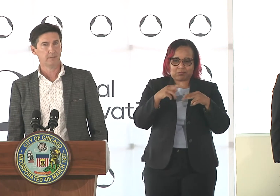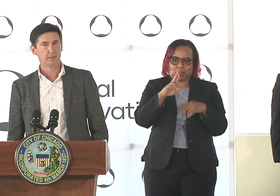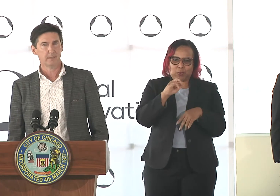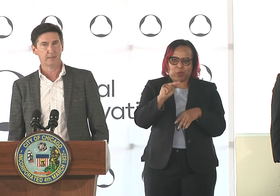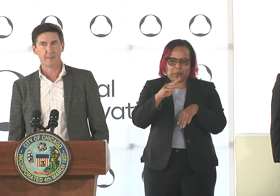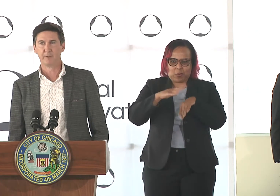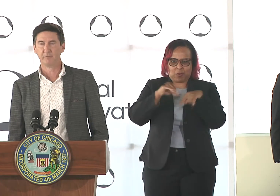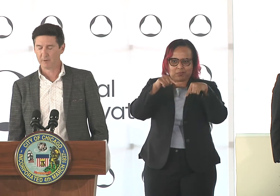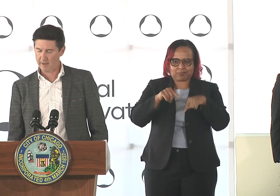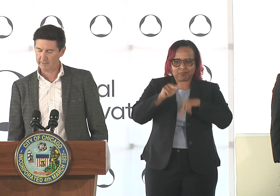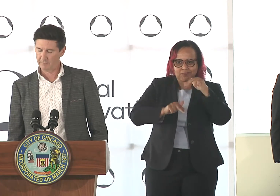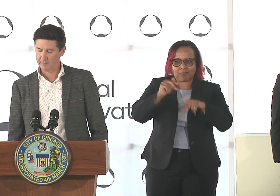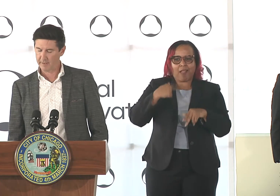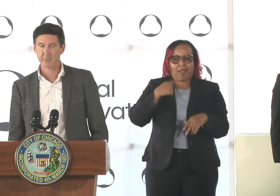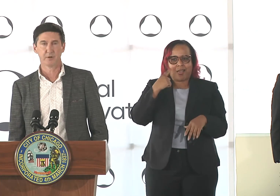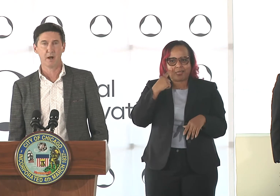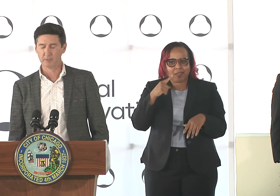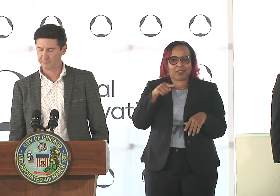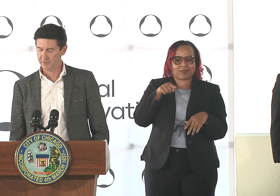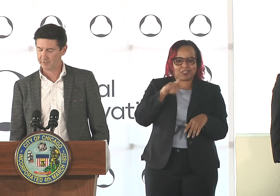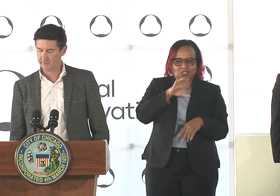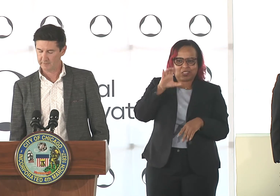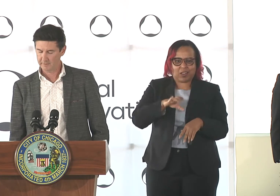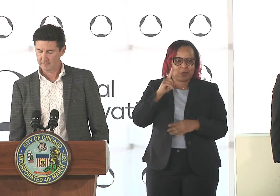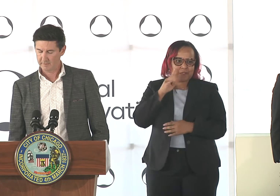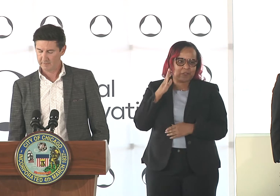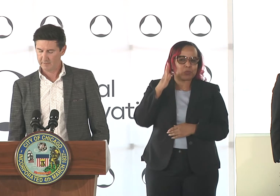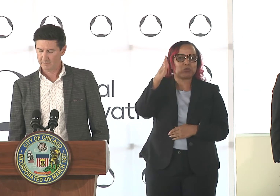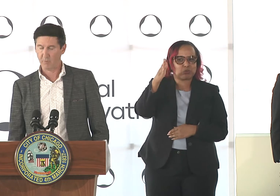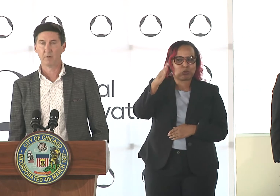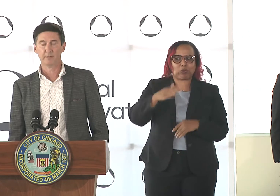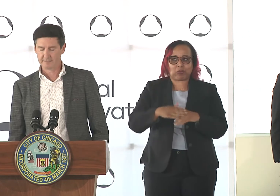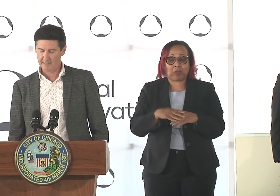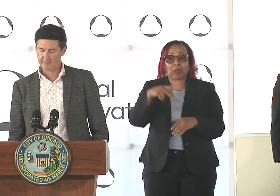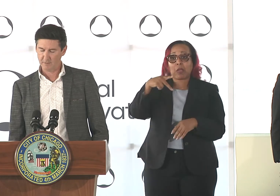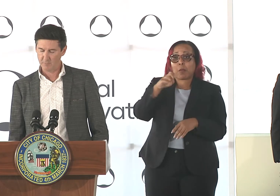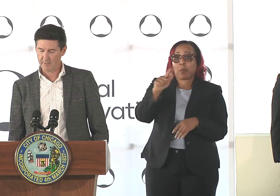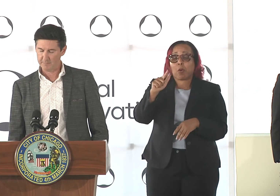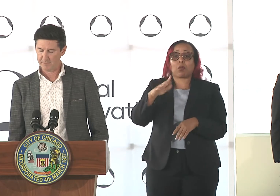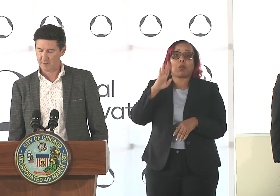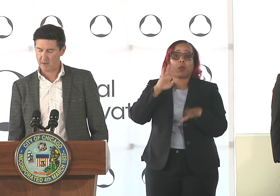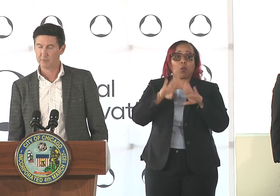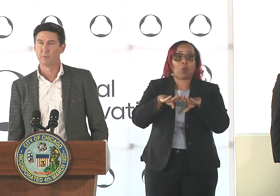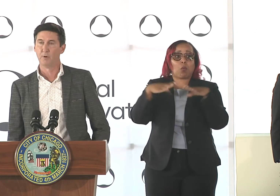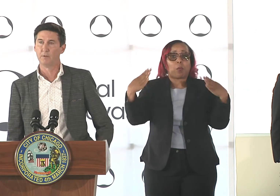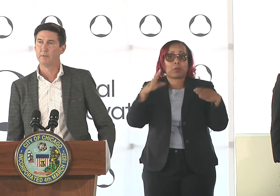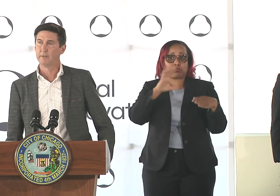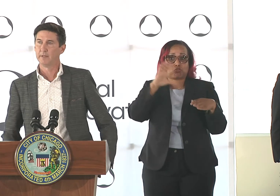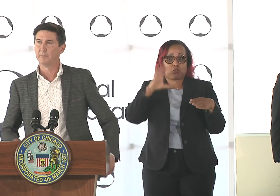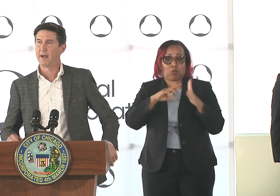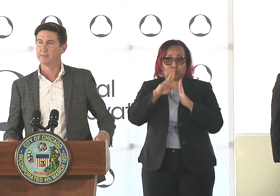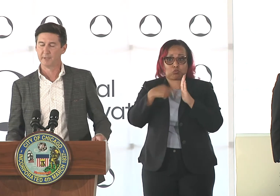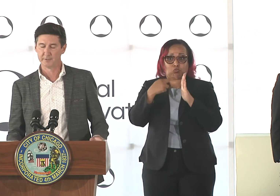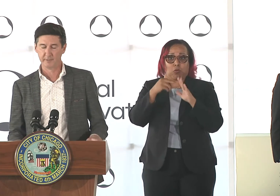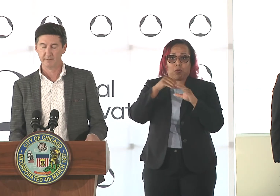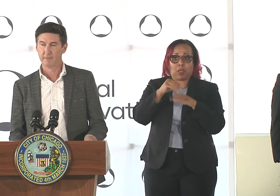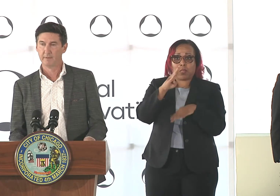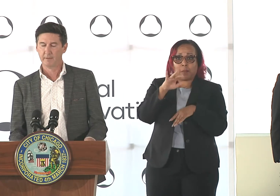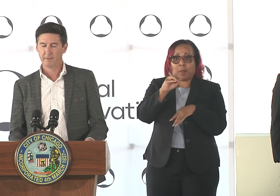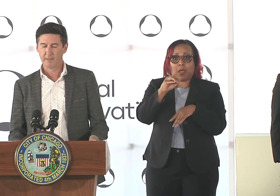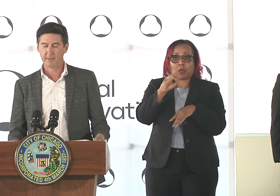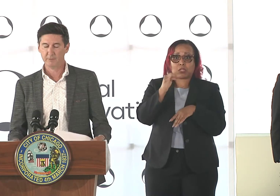Portal, I believe we're cutting the ribbon on Chicago's future. Portal is set to open up Chicago's role in the